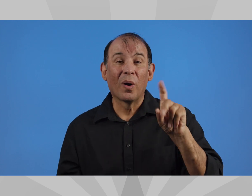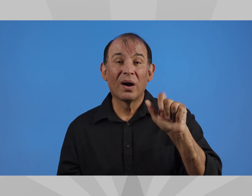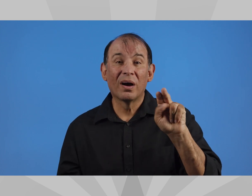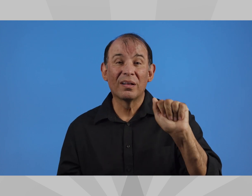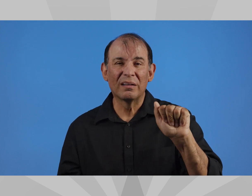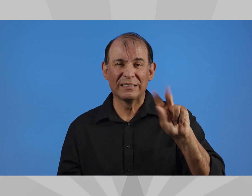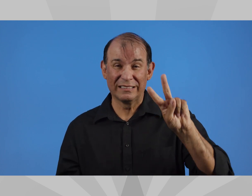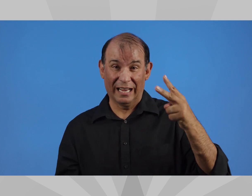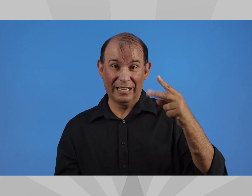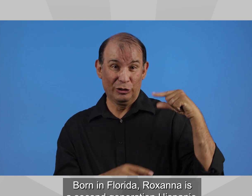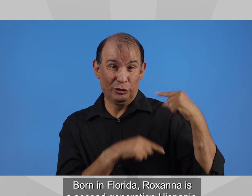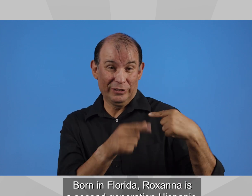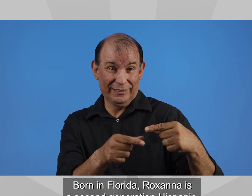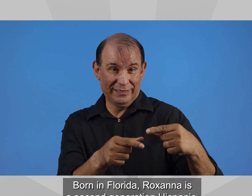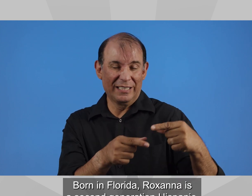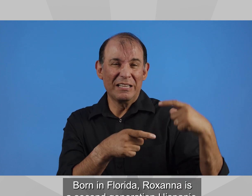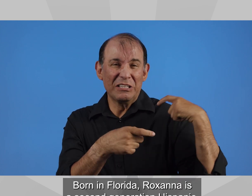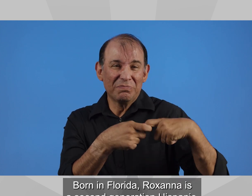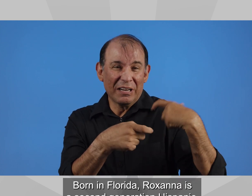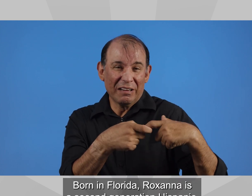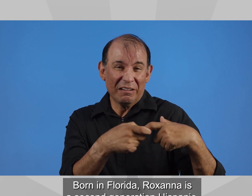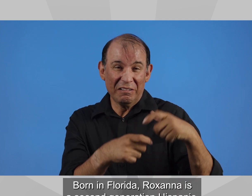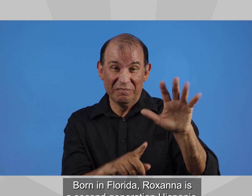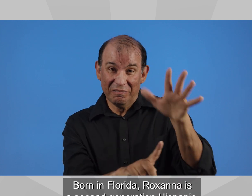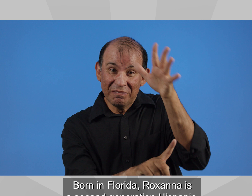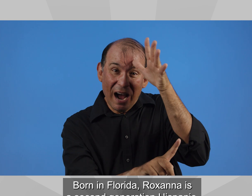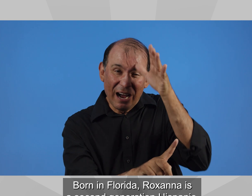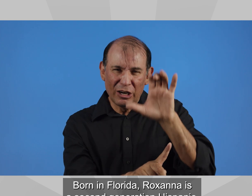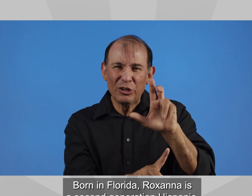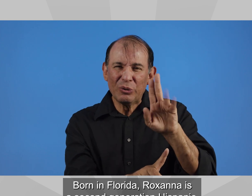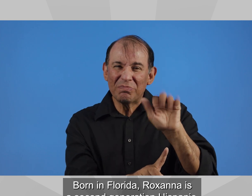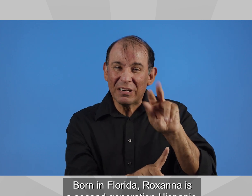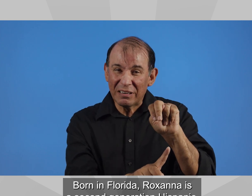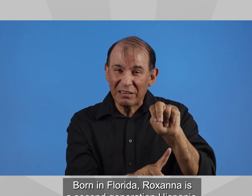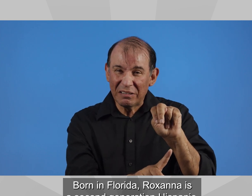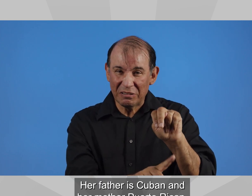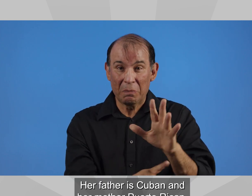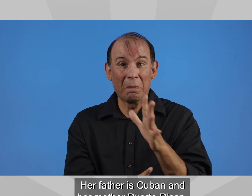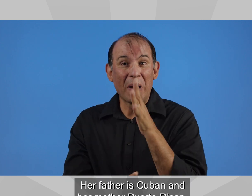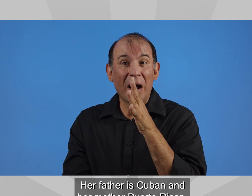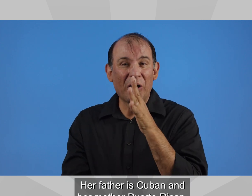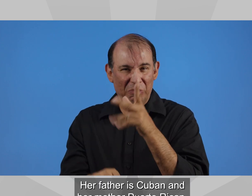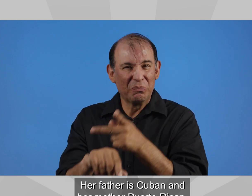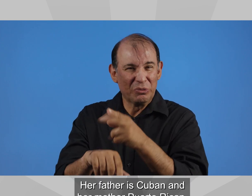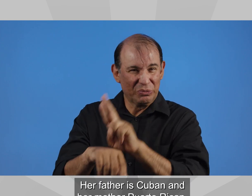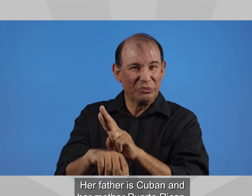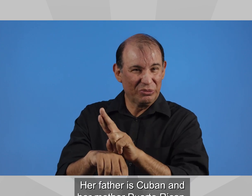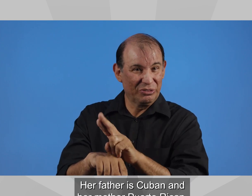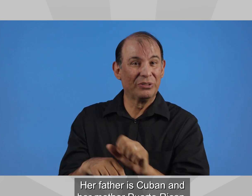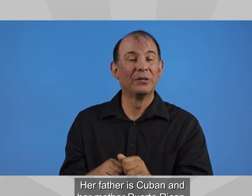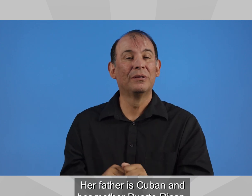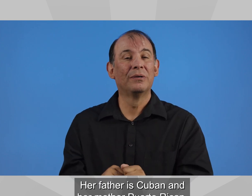Biography. Born in Florida, Roxana is a second-generation Hispanic. Her father is Cuban